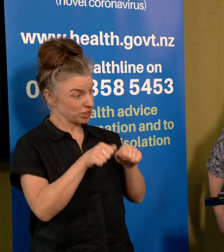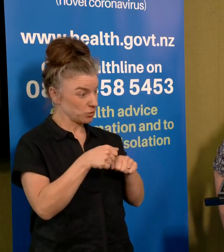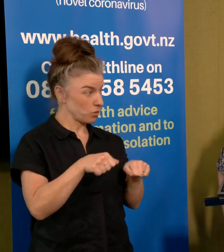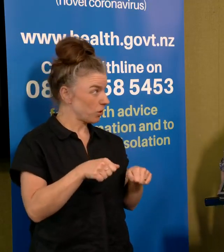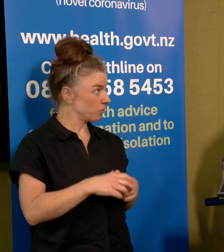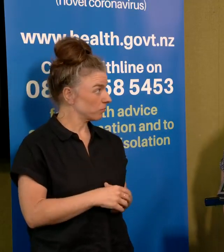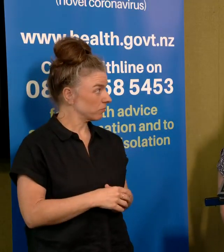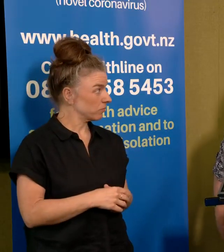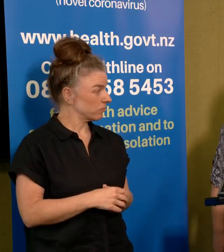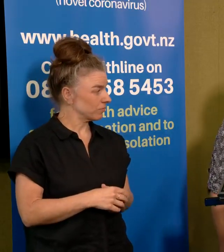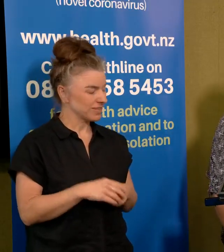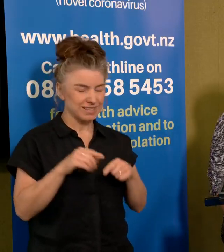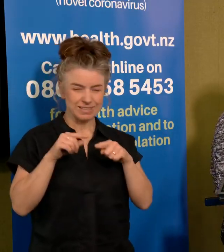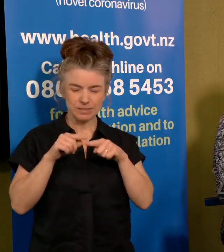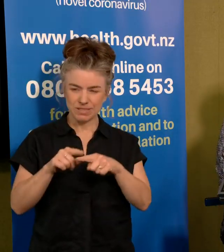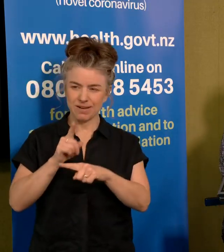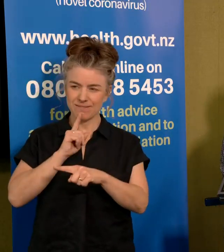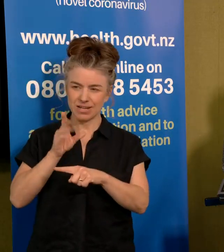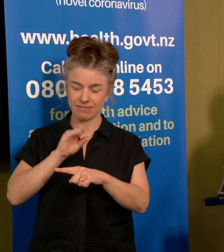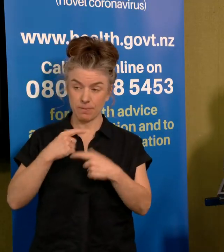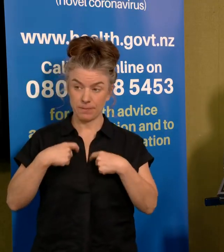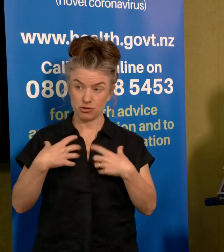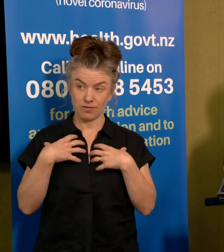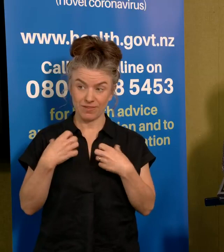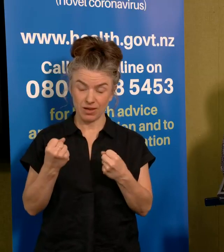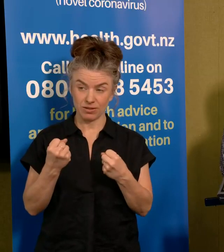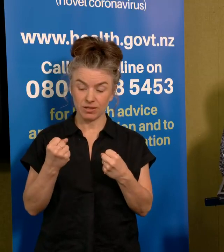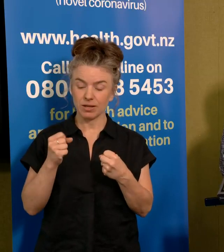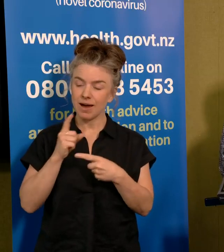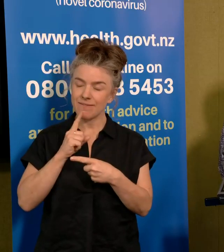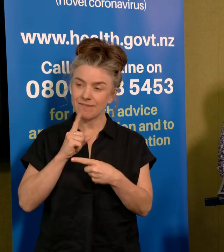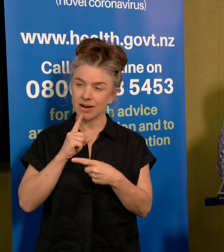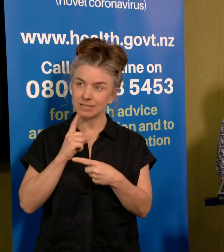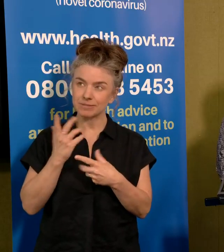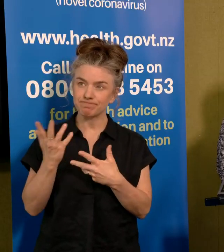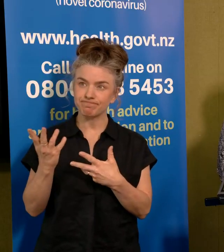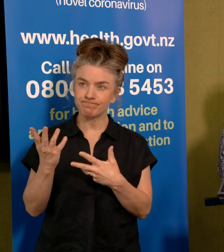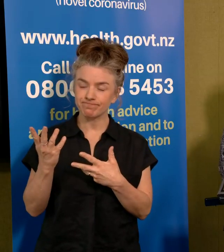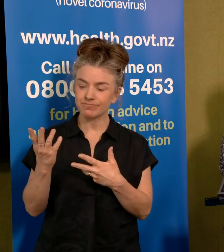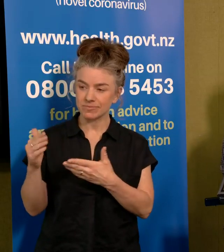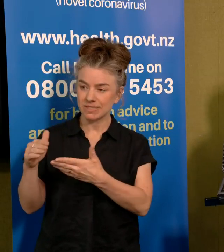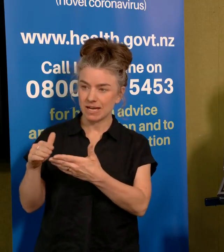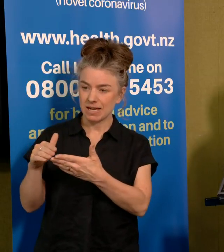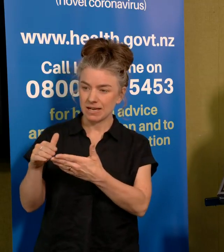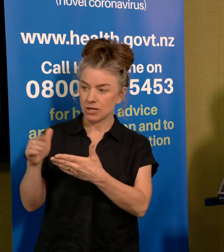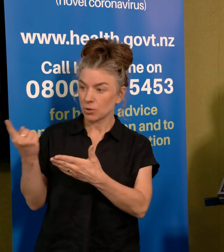That's based on advice from the Ministry of Health, and that advice is contributed to